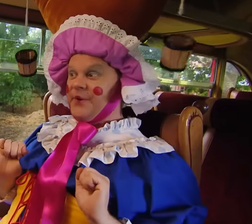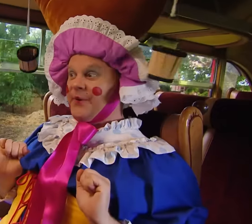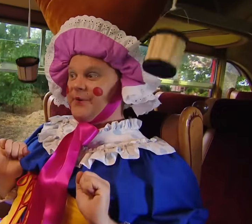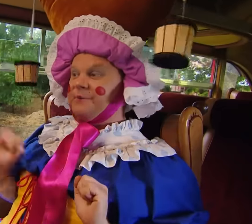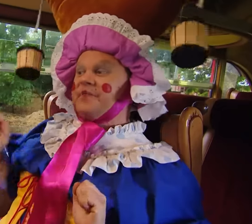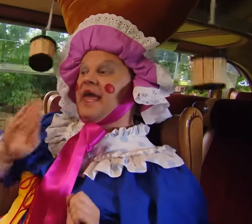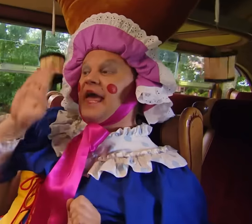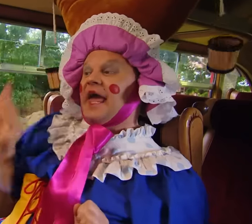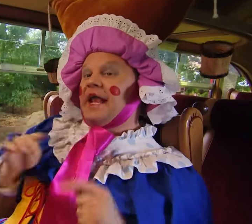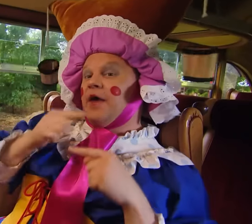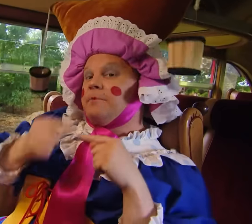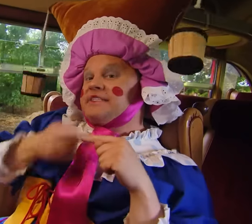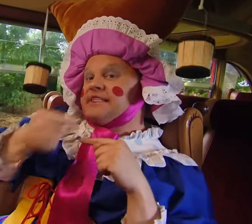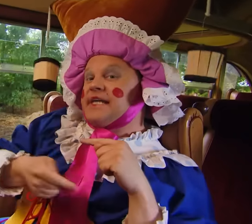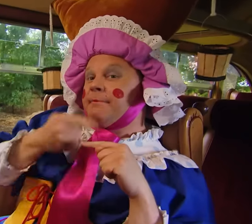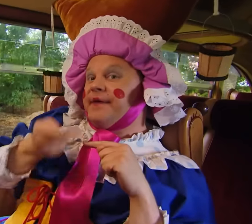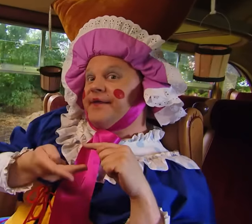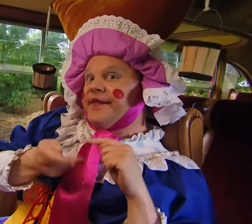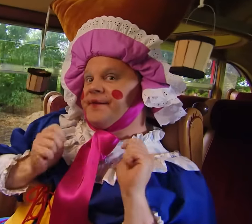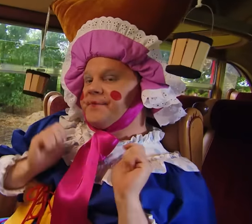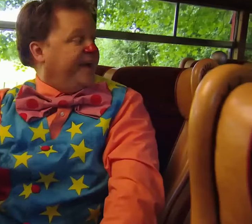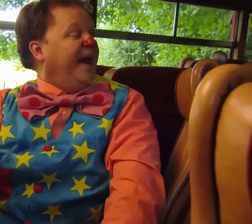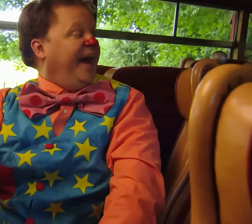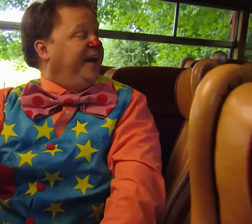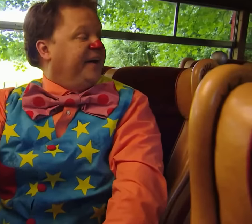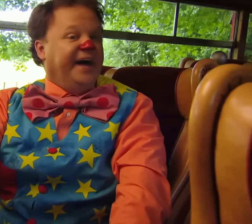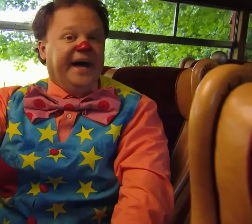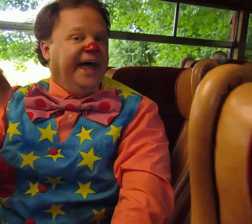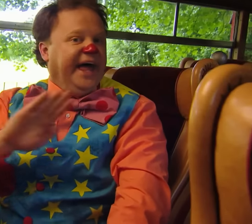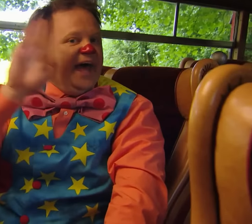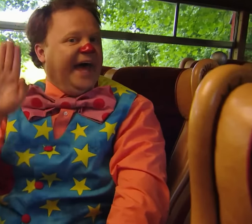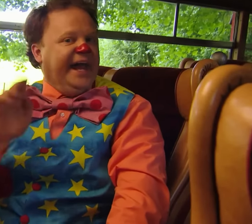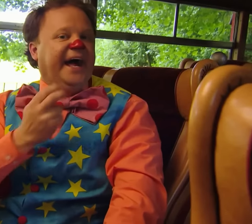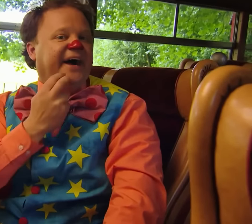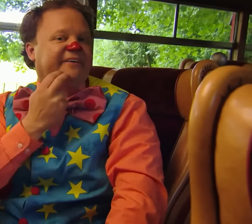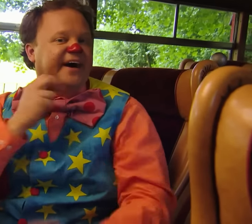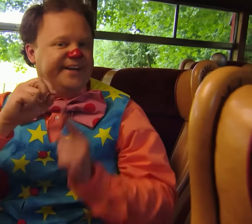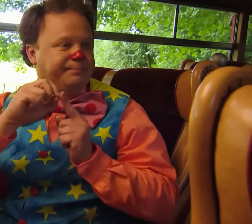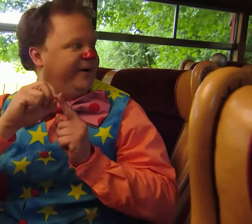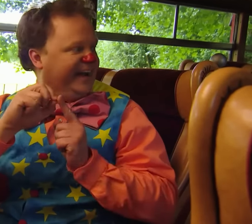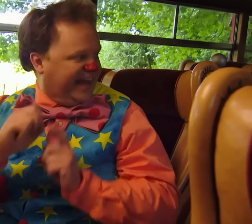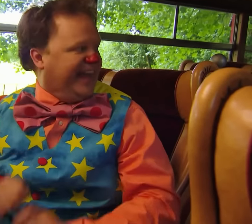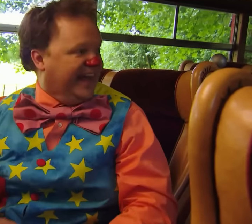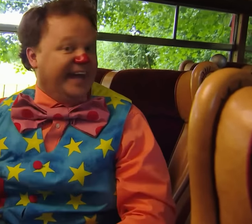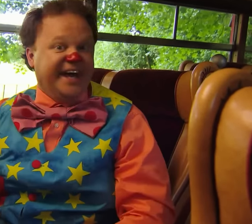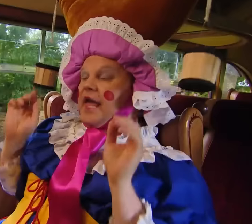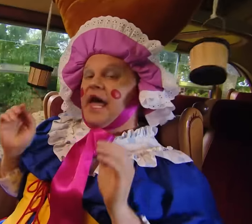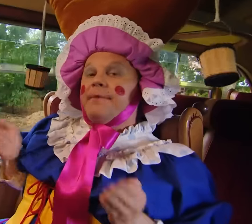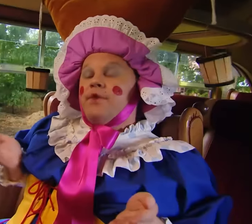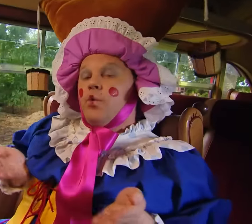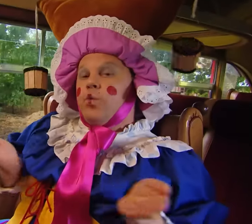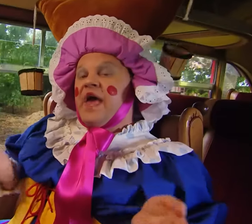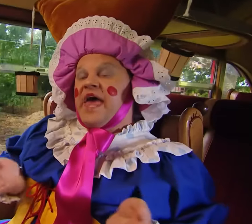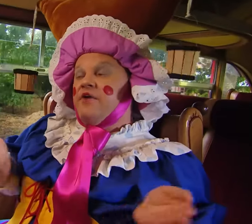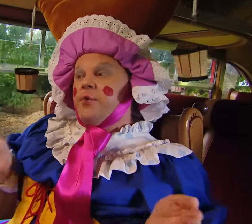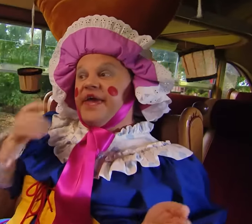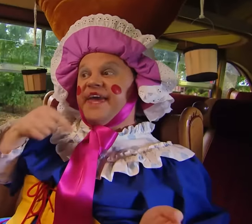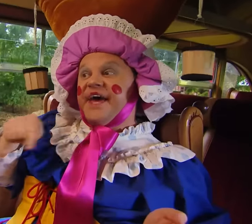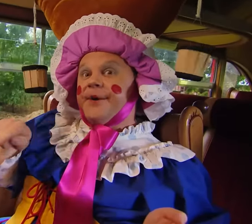Oh, hello, Mr. Tumble. Oh, hello, Aunt Polly. Where are we